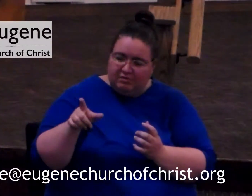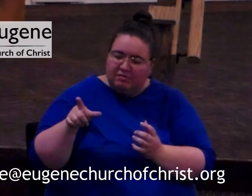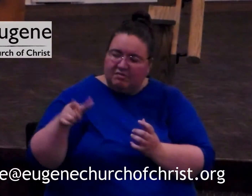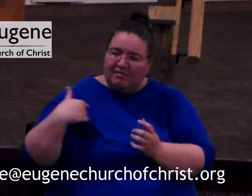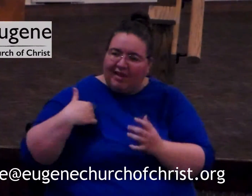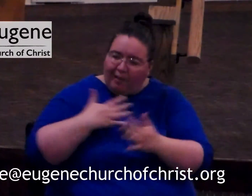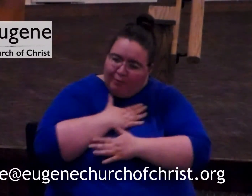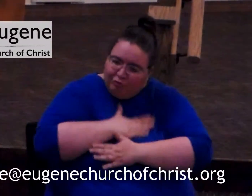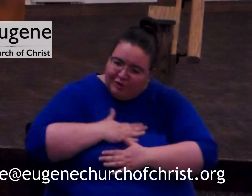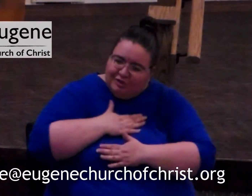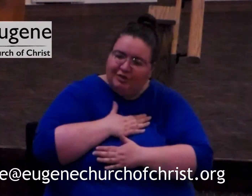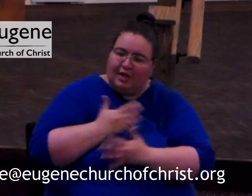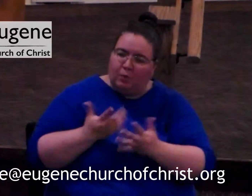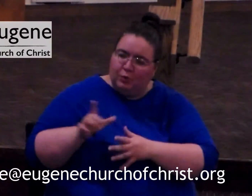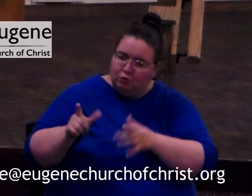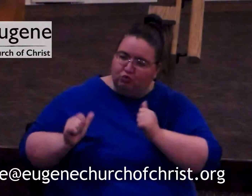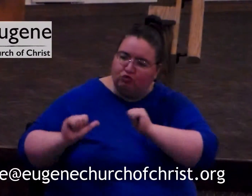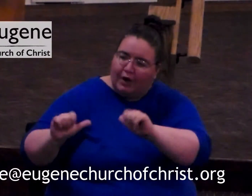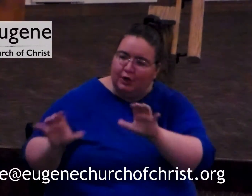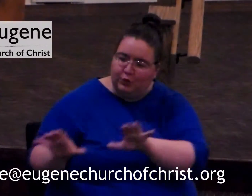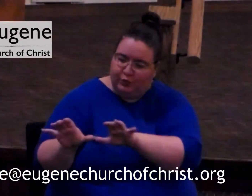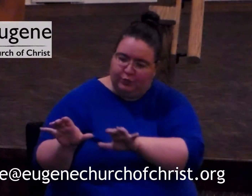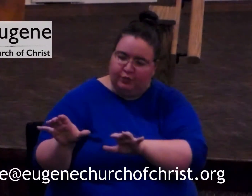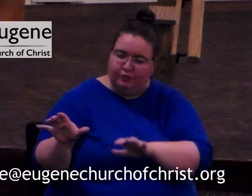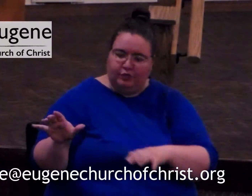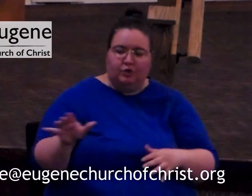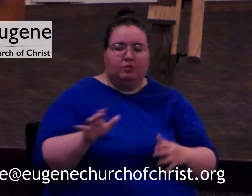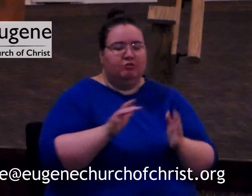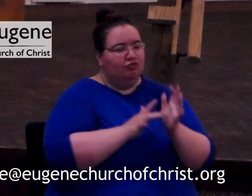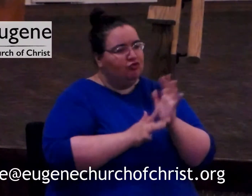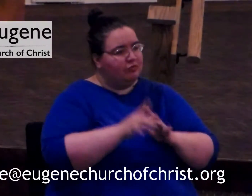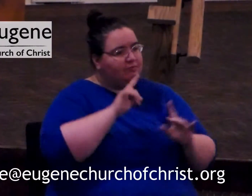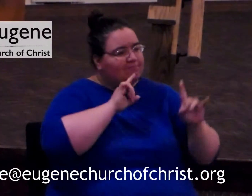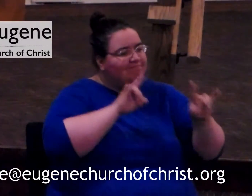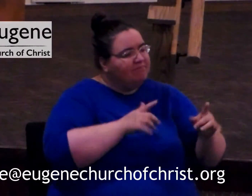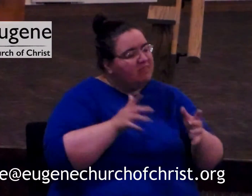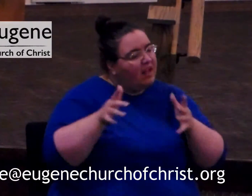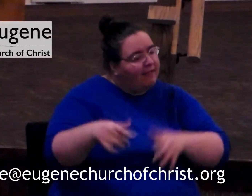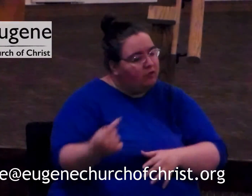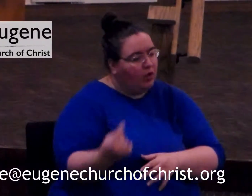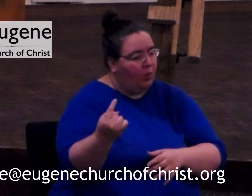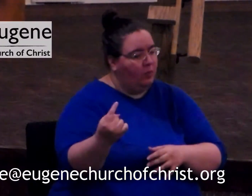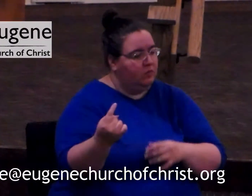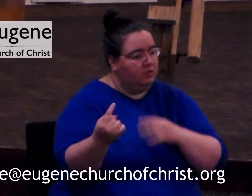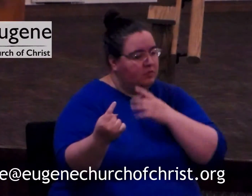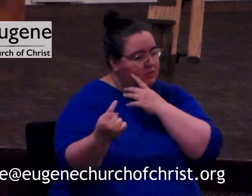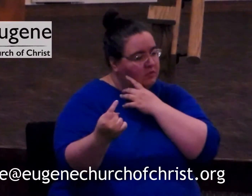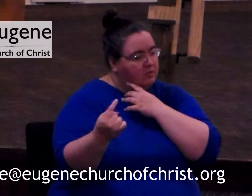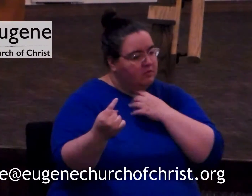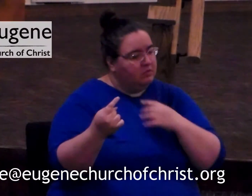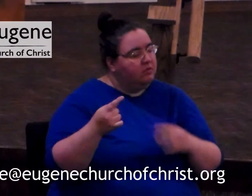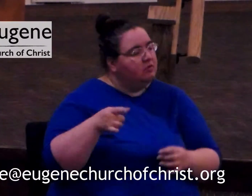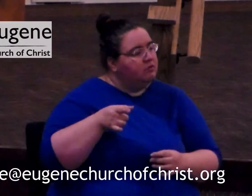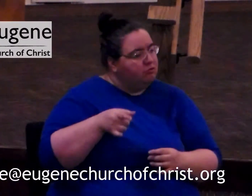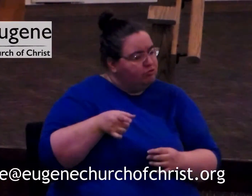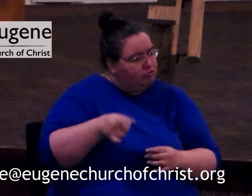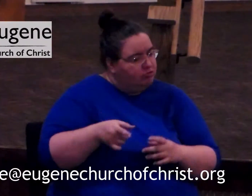appreciated. Leave her alone, Jesus replied. It was intended that she should save this perfume for the day of my burial.